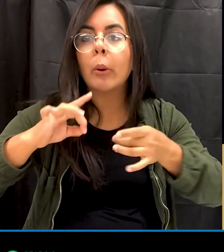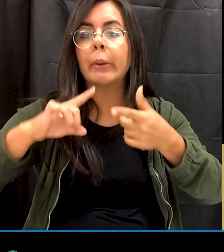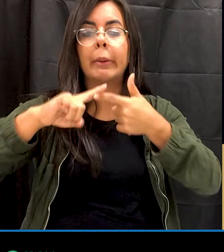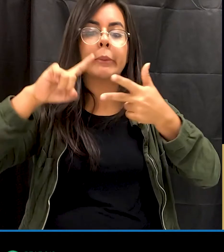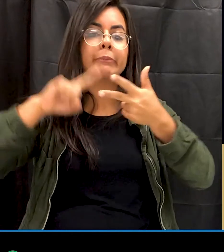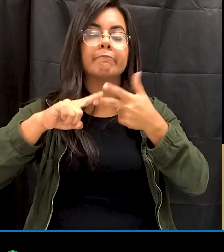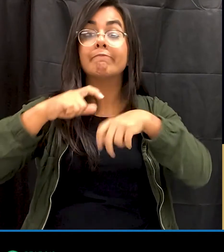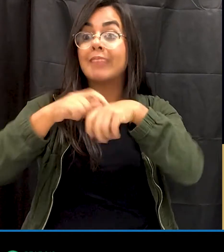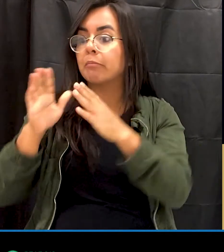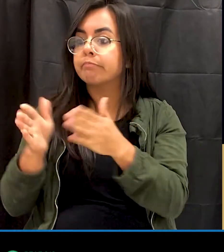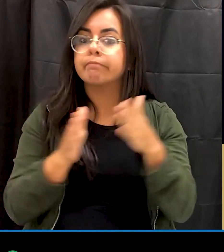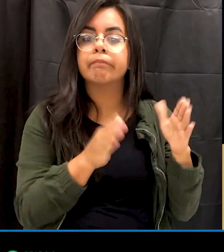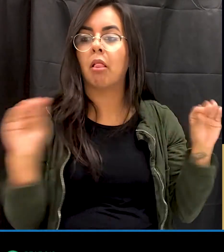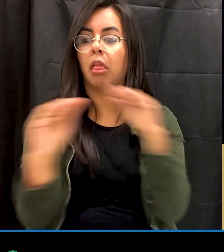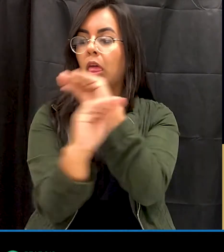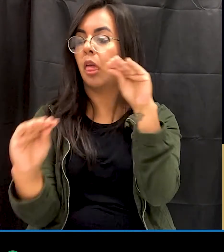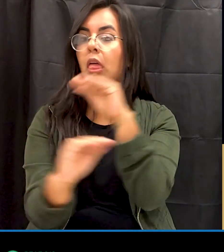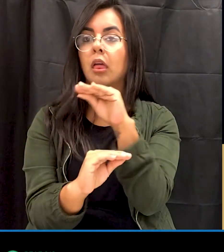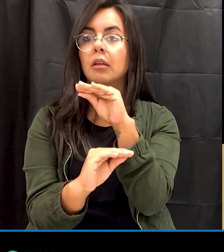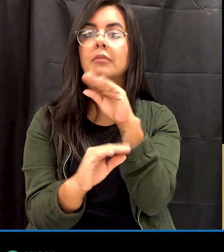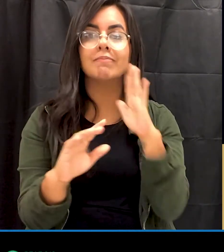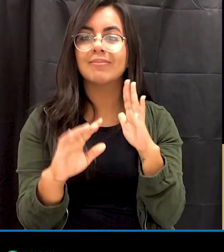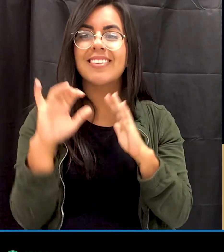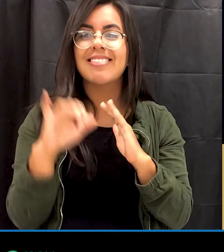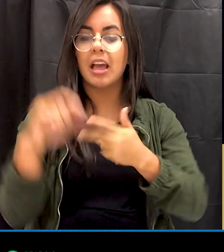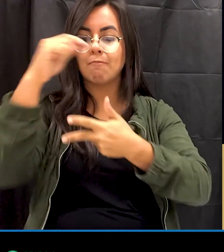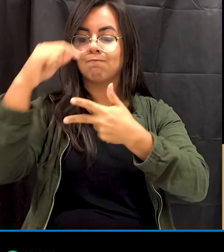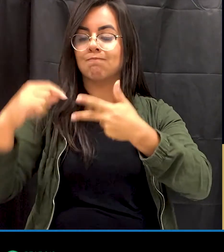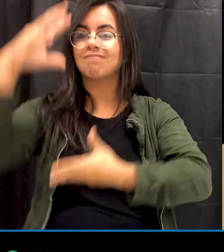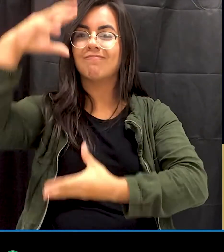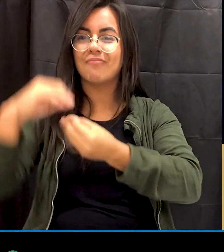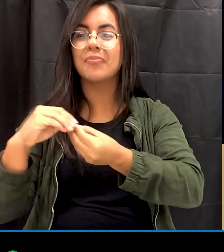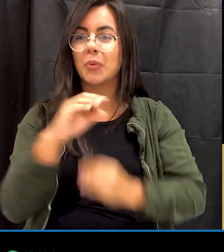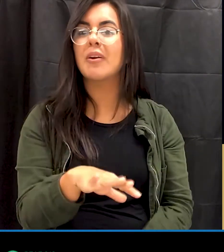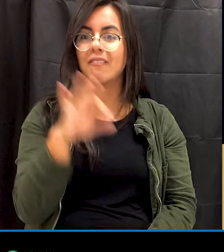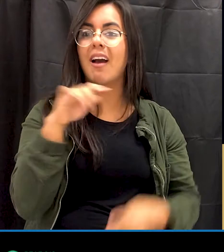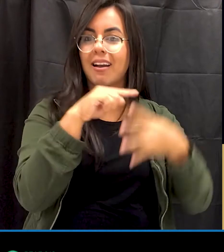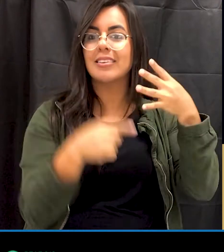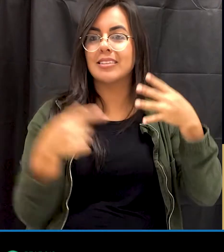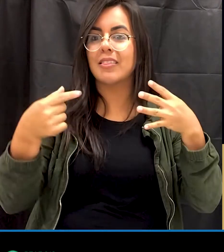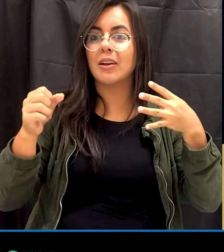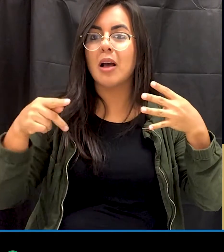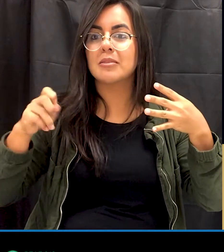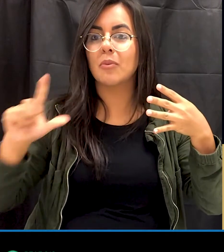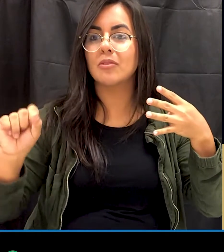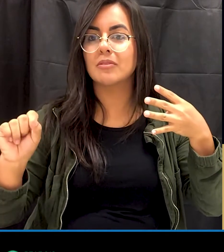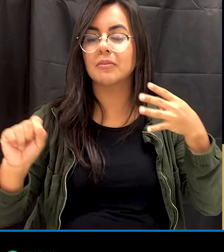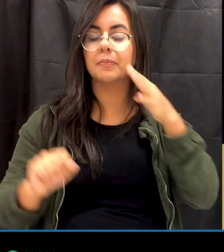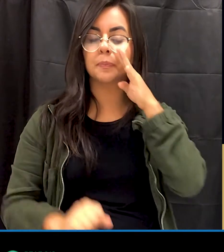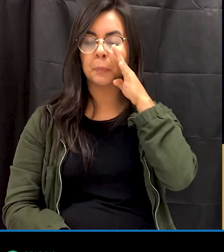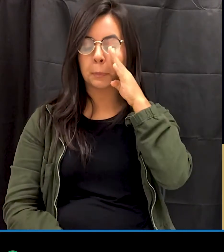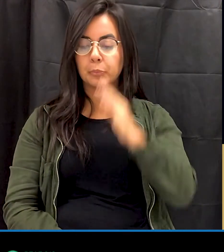it's going to have rearranging of the material chronologically, and that's exactly what we find in Matthew, Mark, Luke, and John. In the first